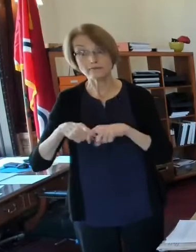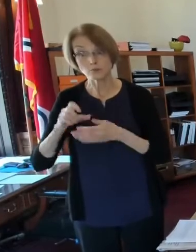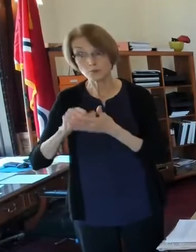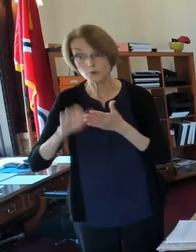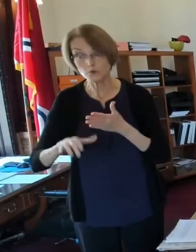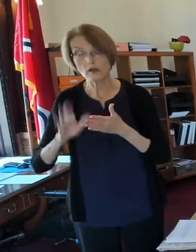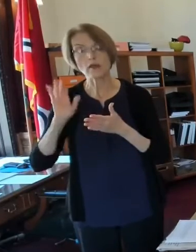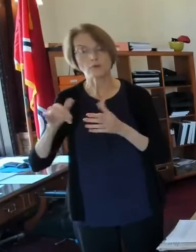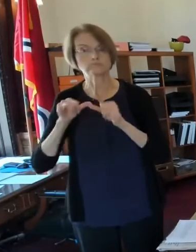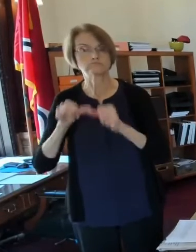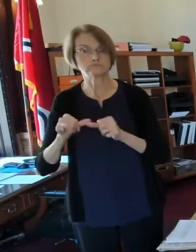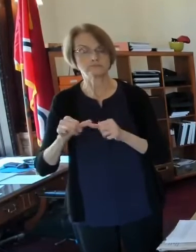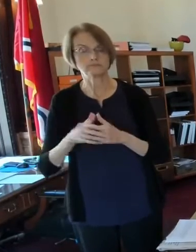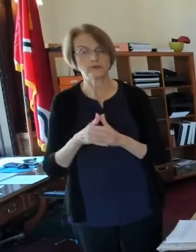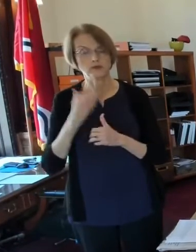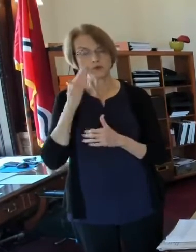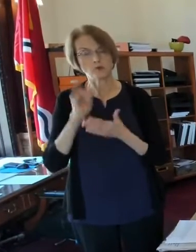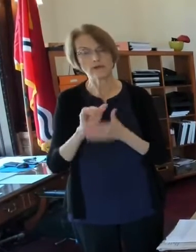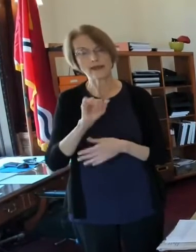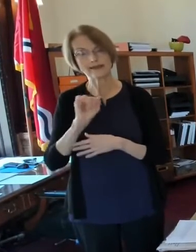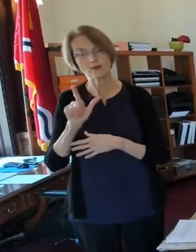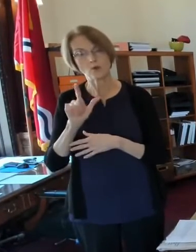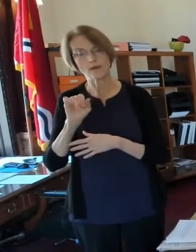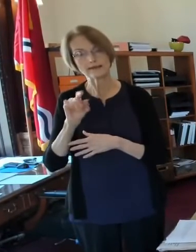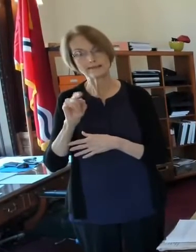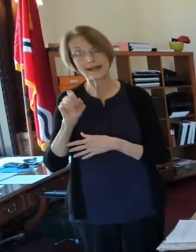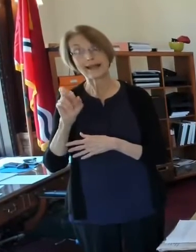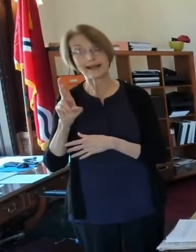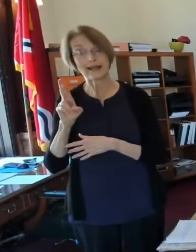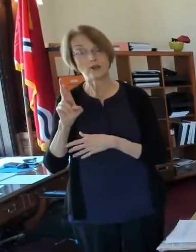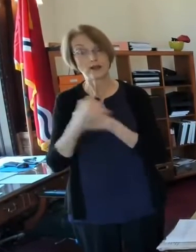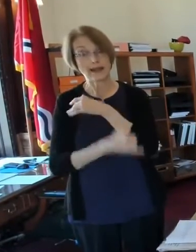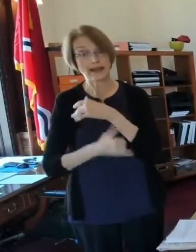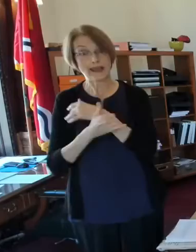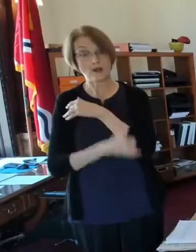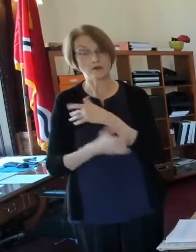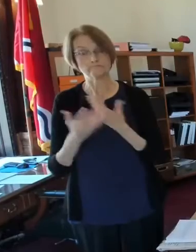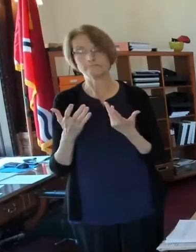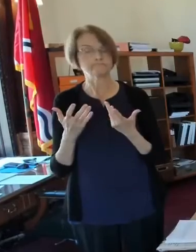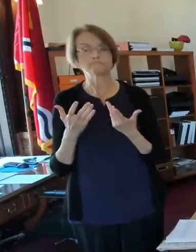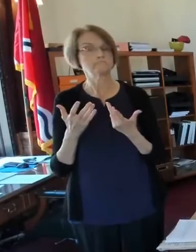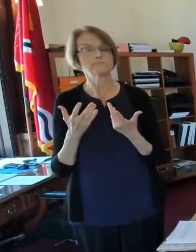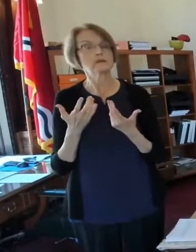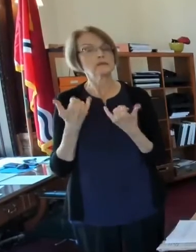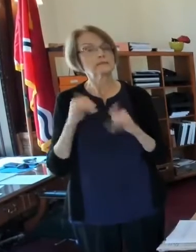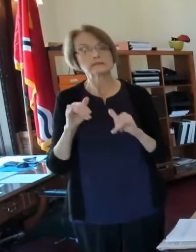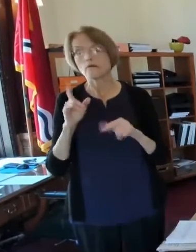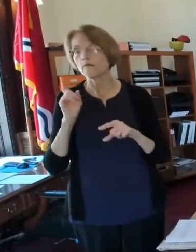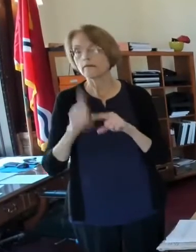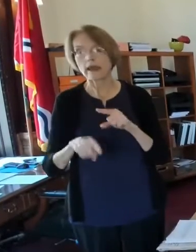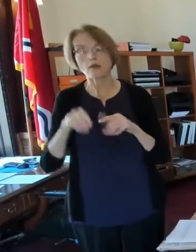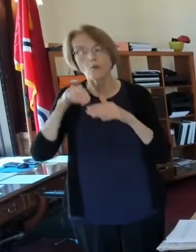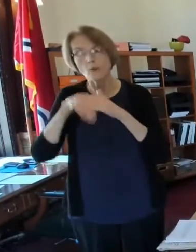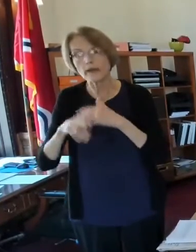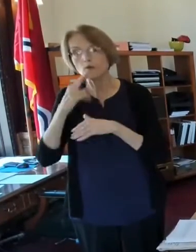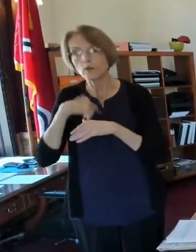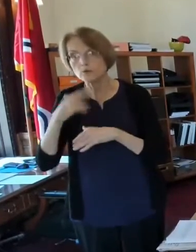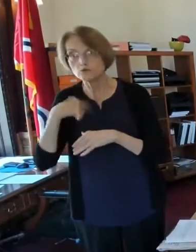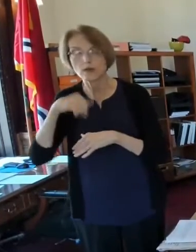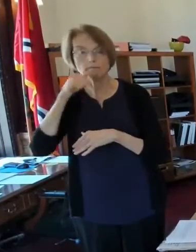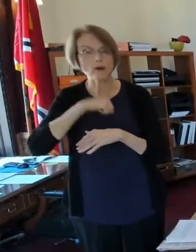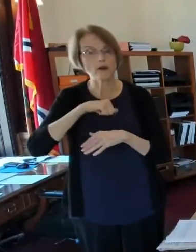know, Illinois, St. Clair County, they still don't even have indoor dining or indoor